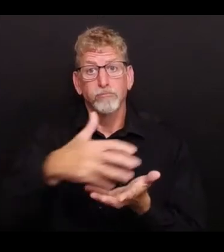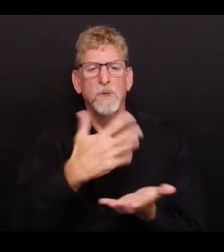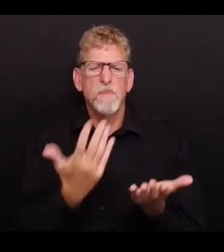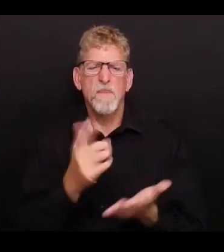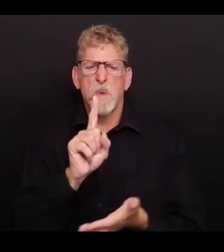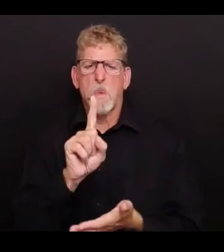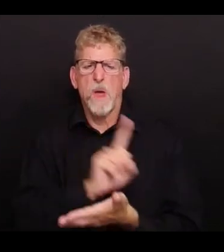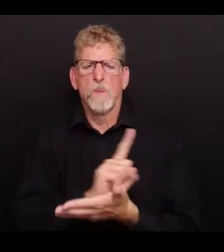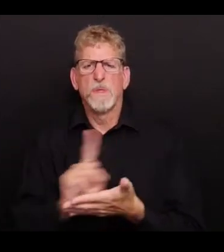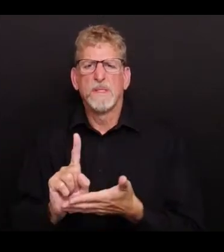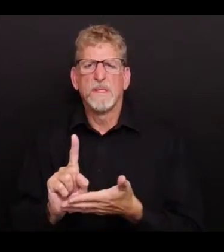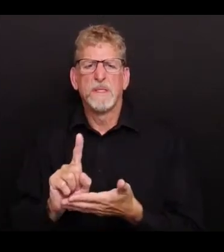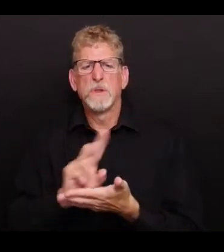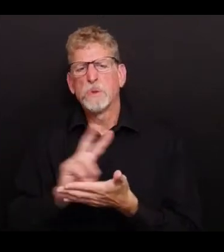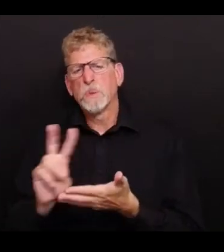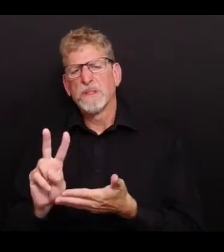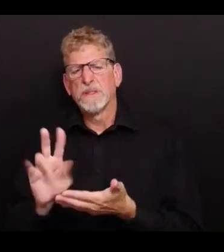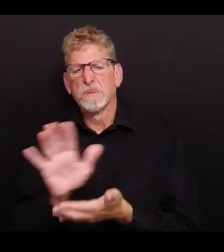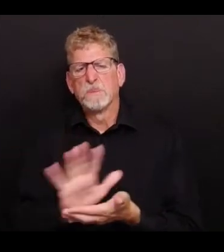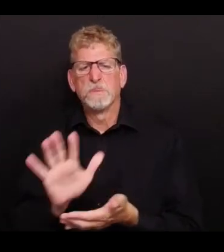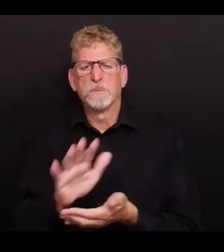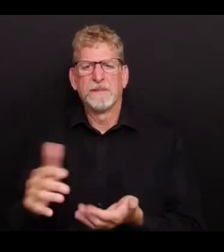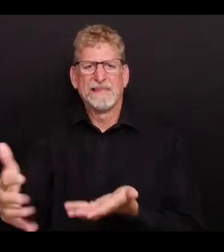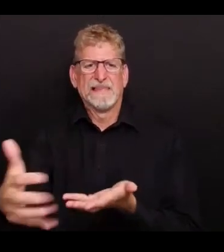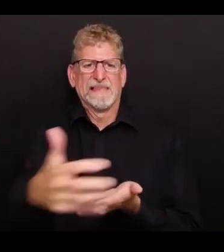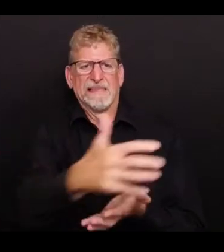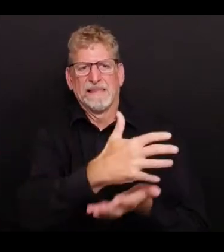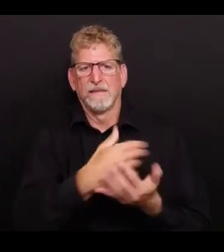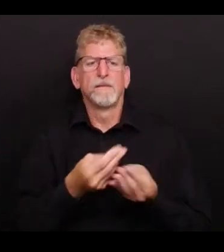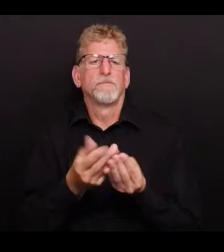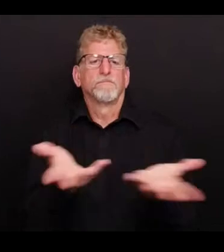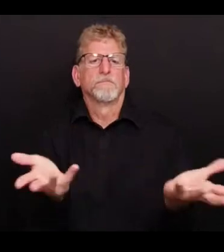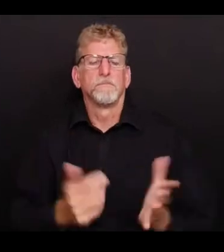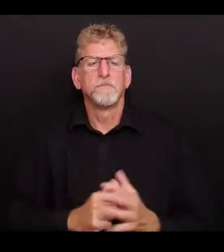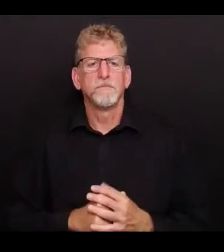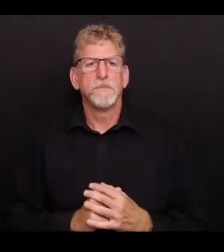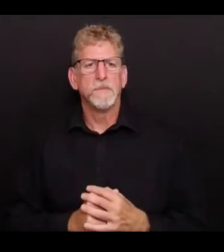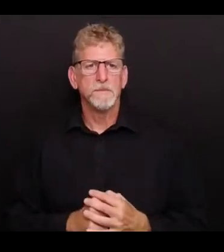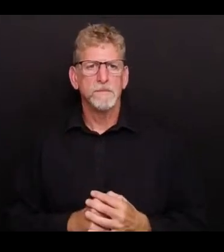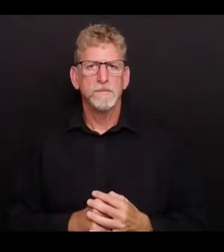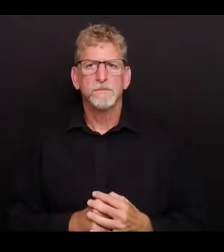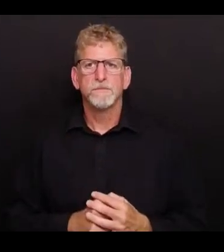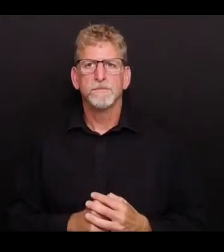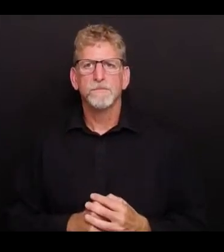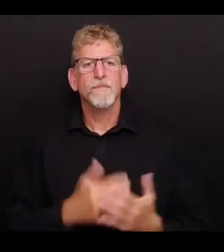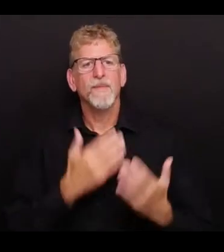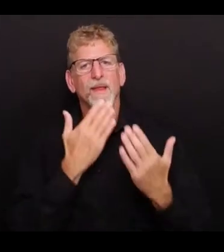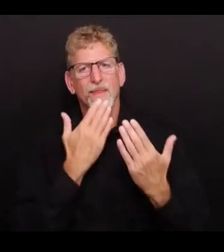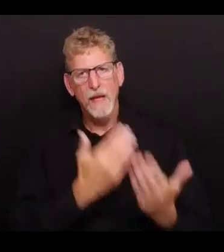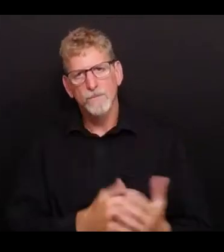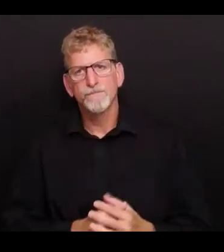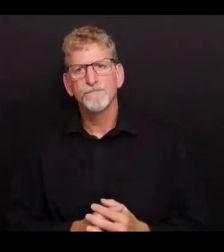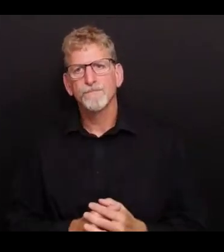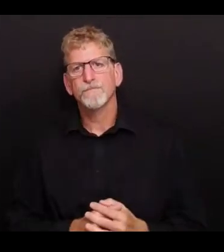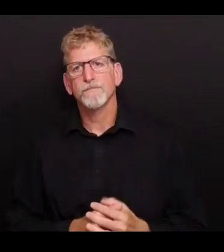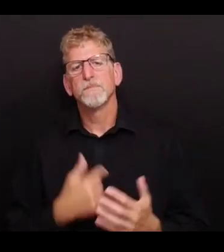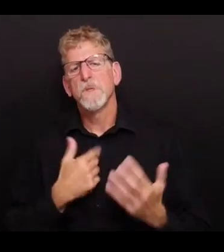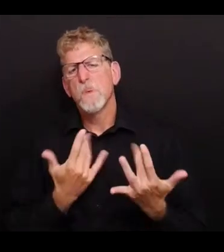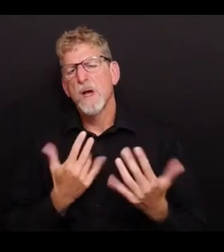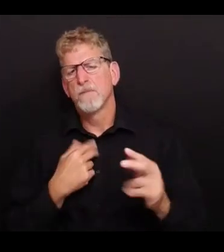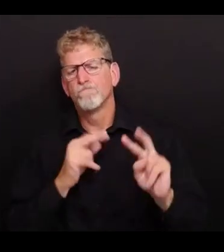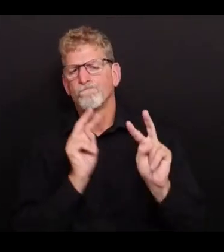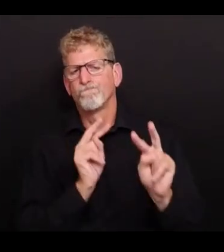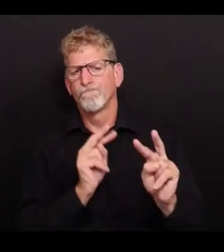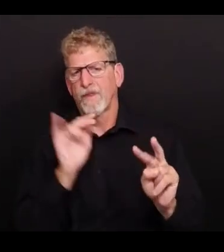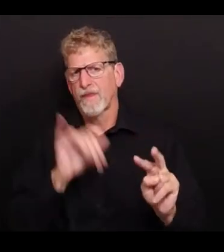correlations look like, especially in schools. Very good. And we'll wait for that. I'm asking you to share again. Thank you. Thank